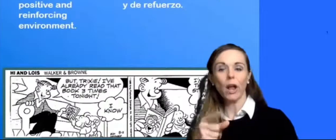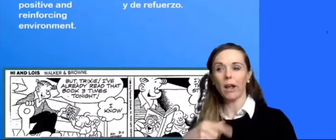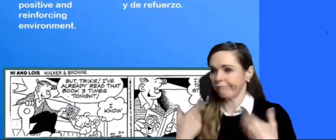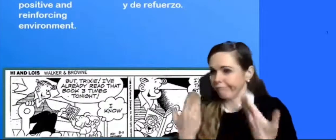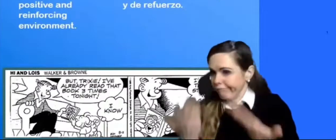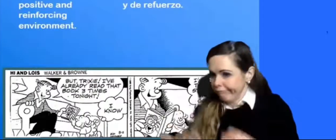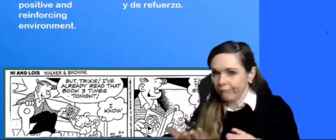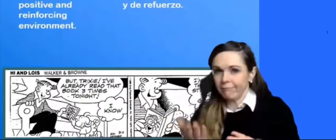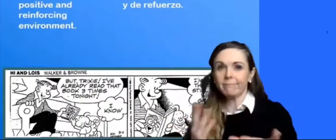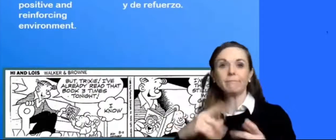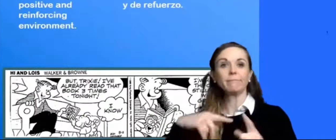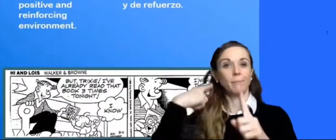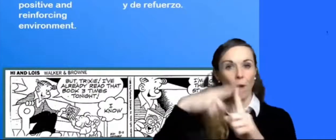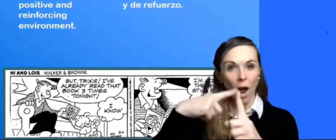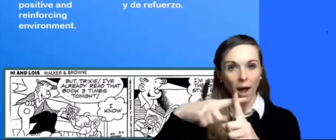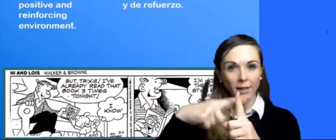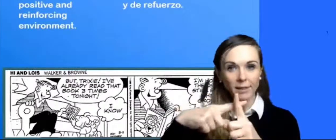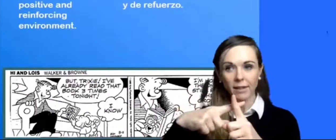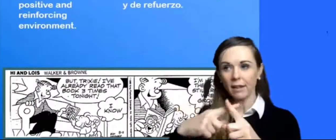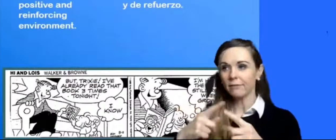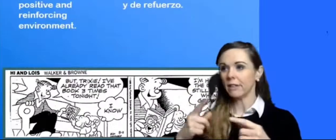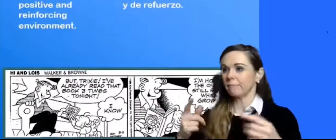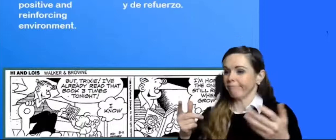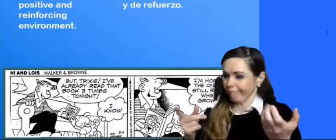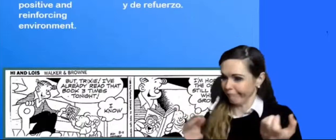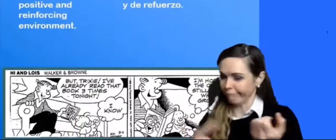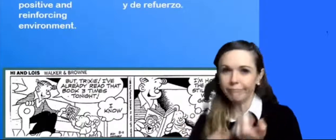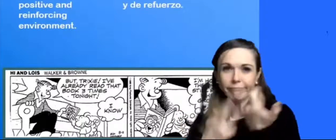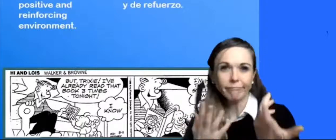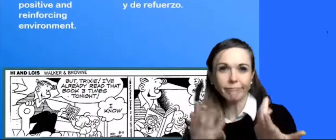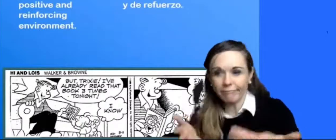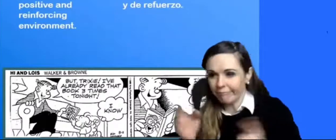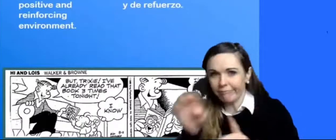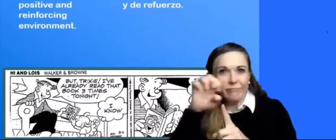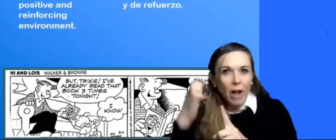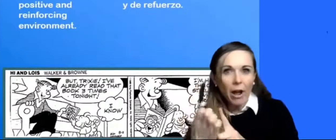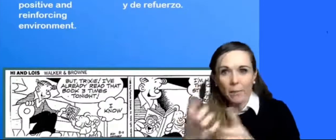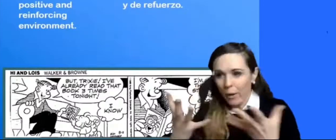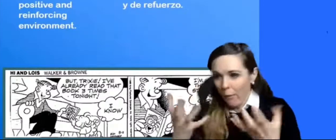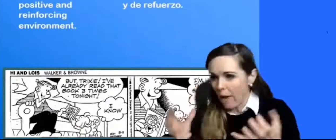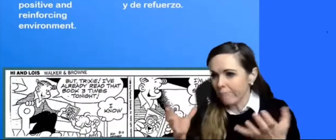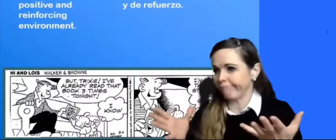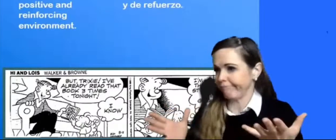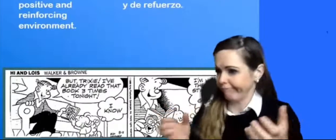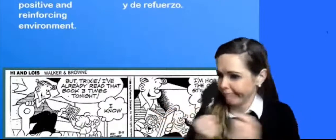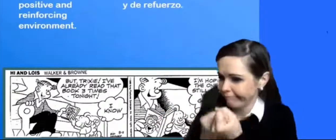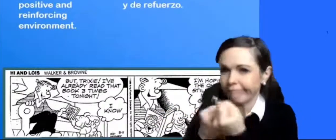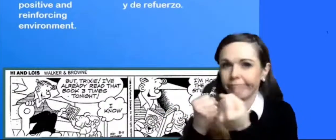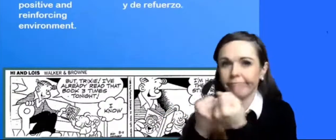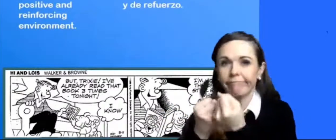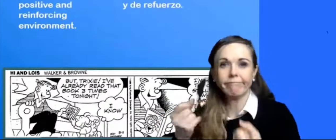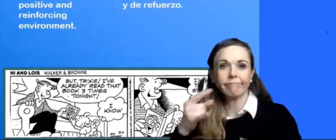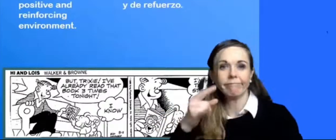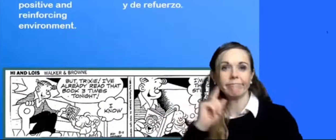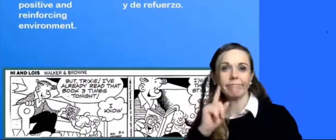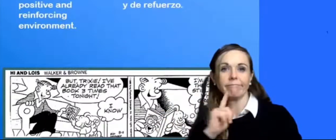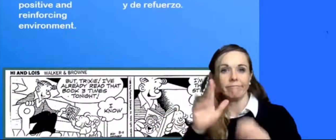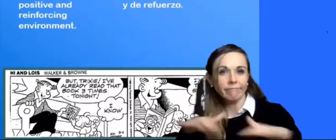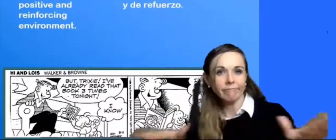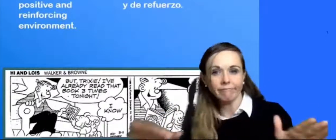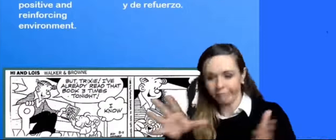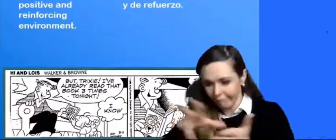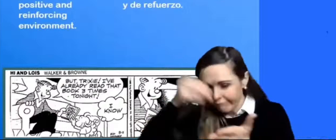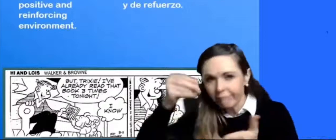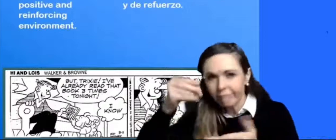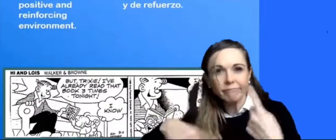14. Deaf readers make sure that when they are present and signing a story,